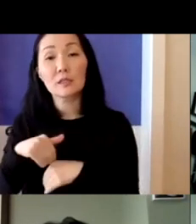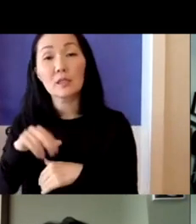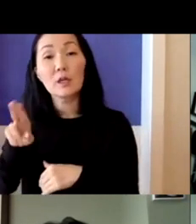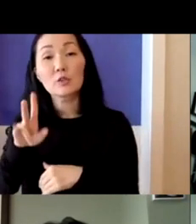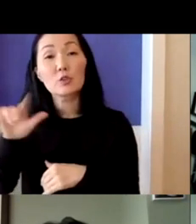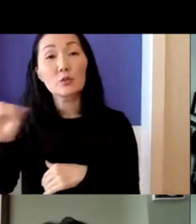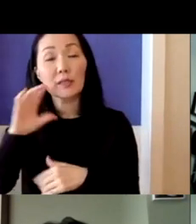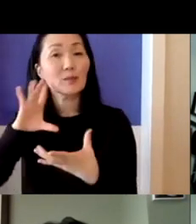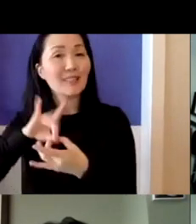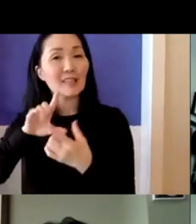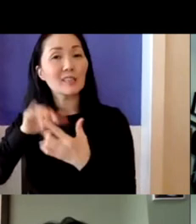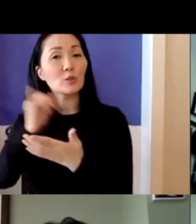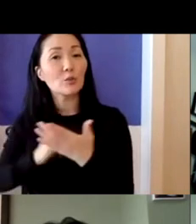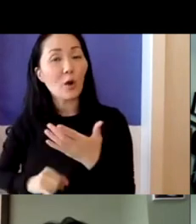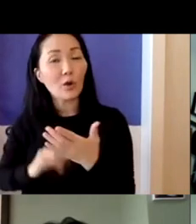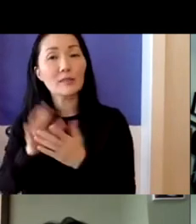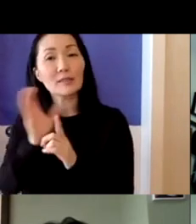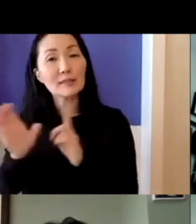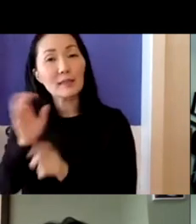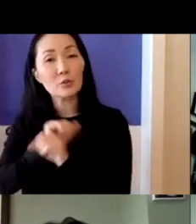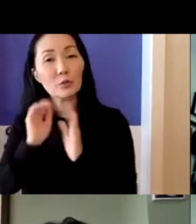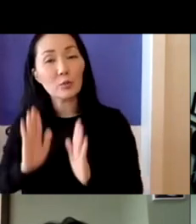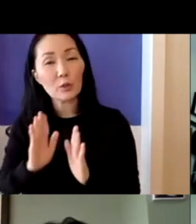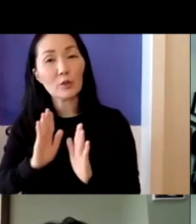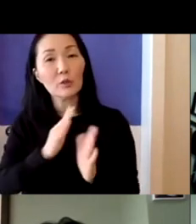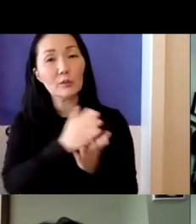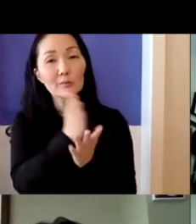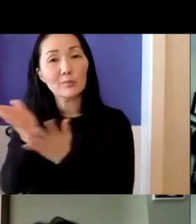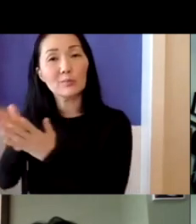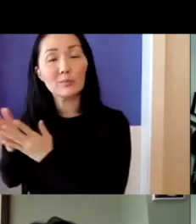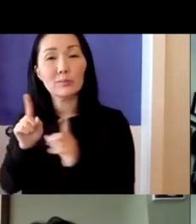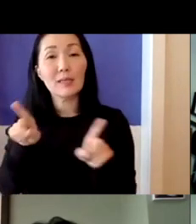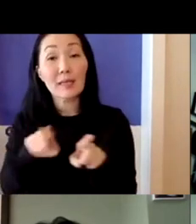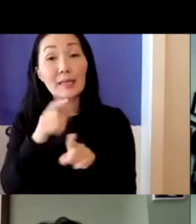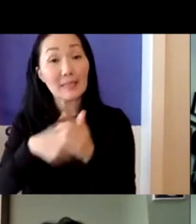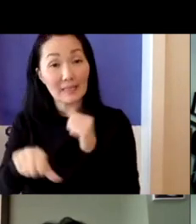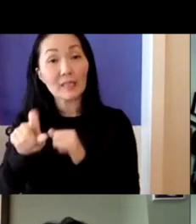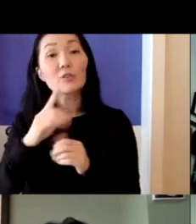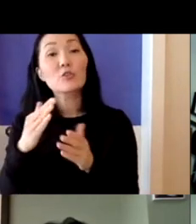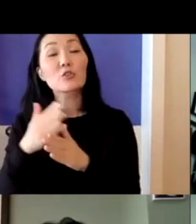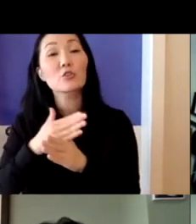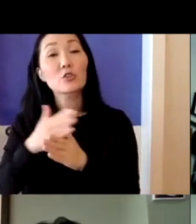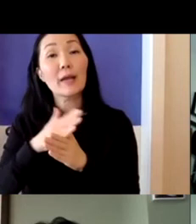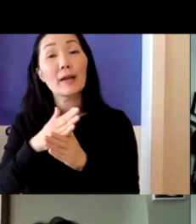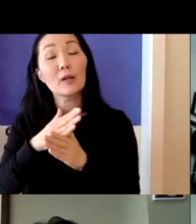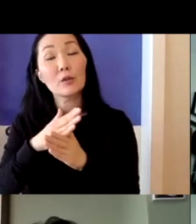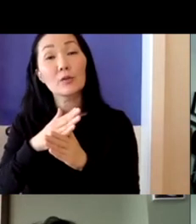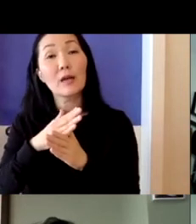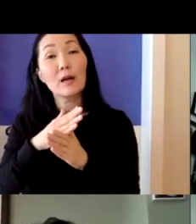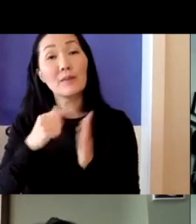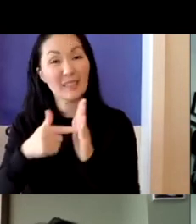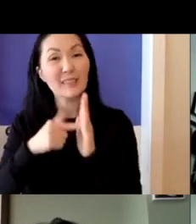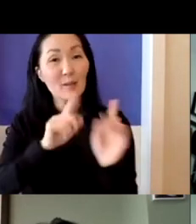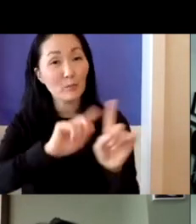artists and cultural workers in our city. And I think each of you also shared different examples. And one of the questions that we had in the